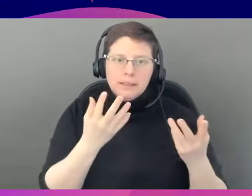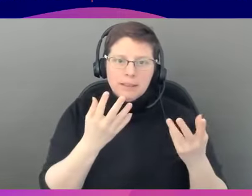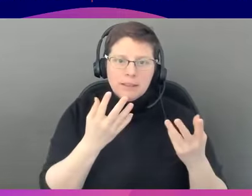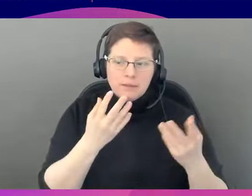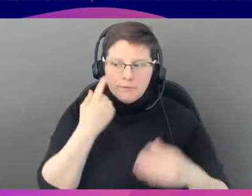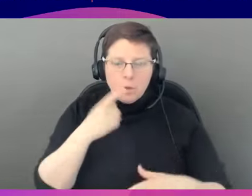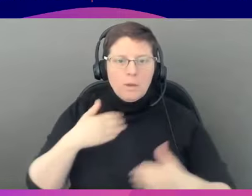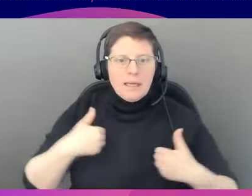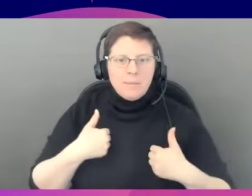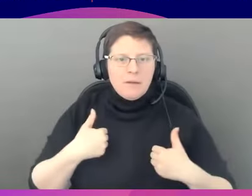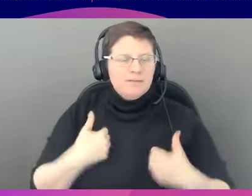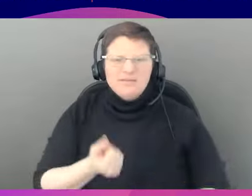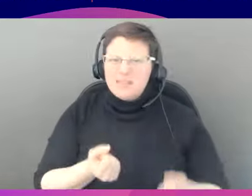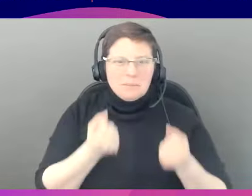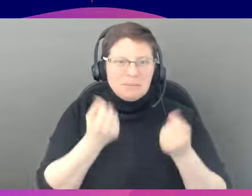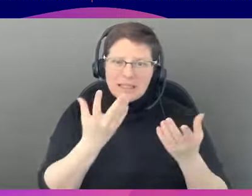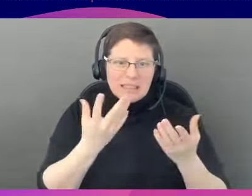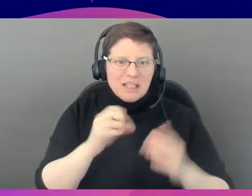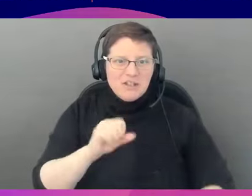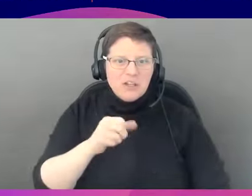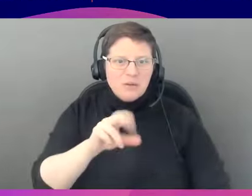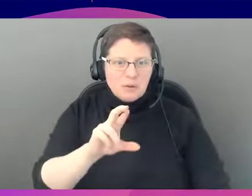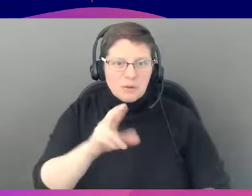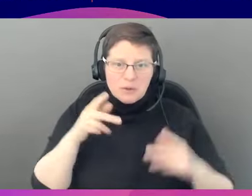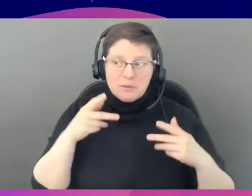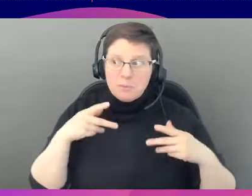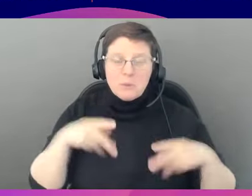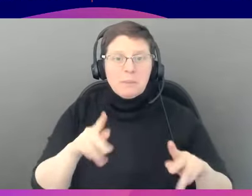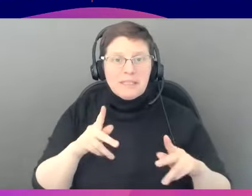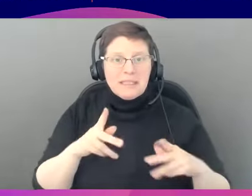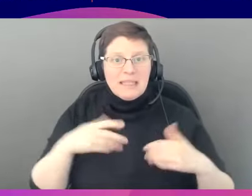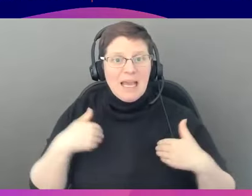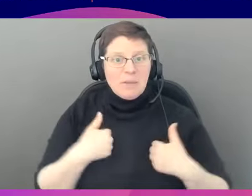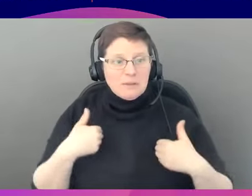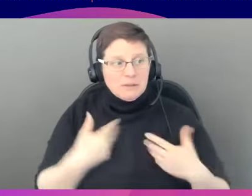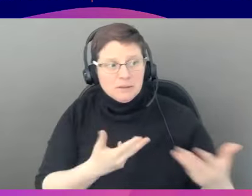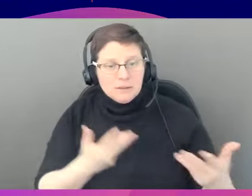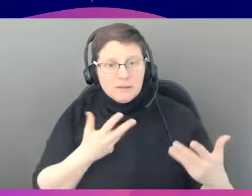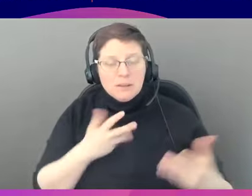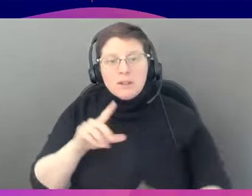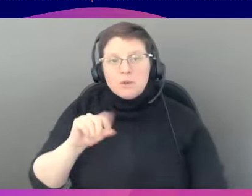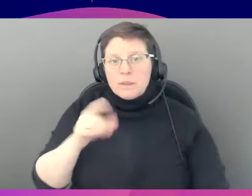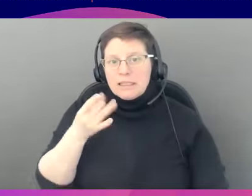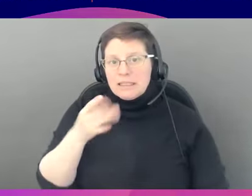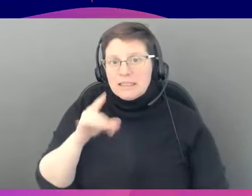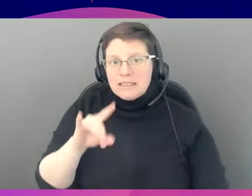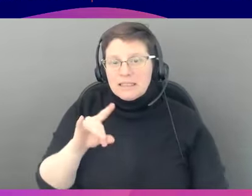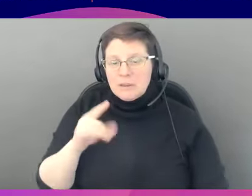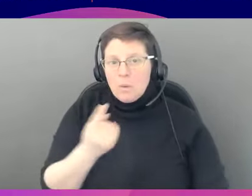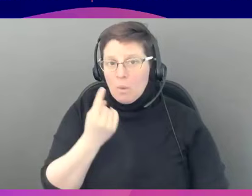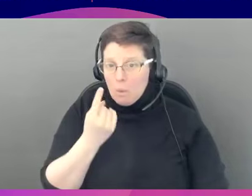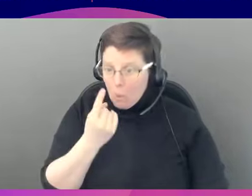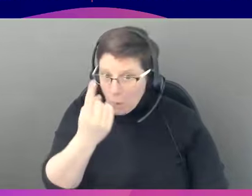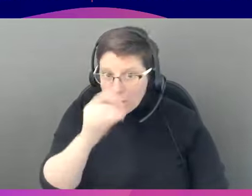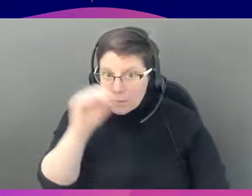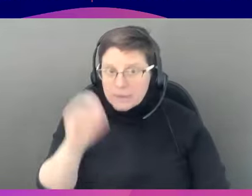Few emergency shelters are inclusive of animals or have placement options for animals. In 2018, only 1% of